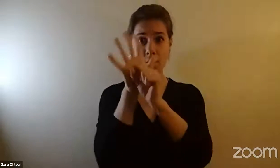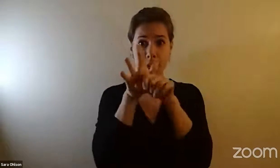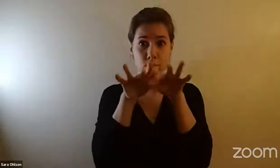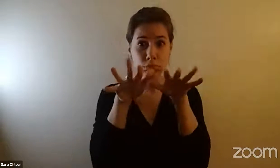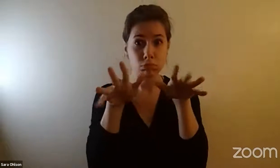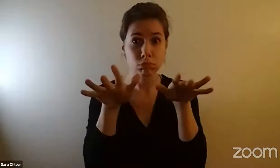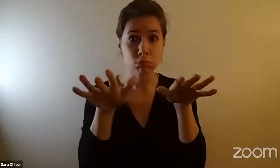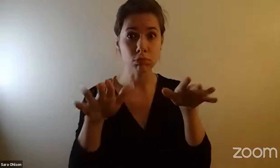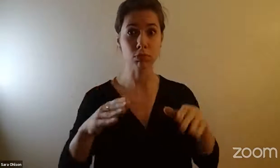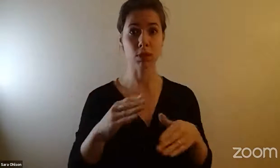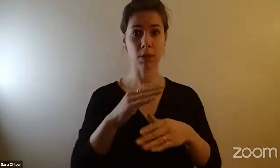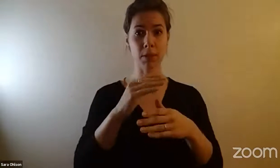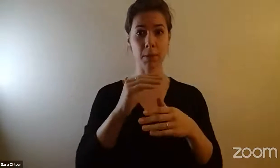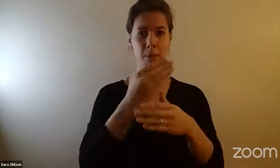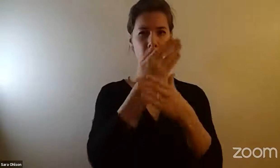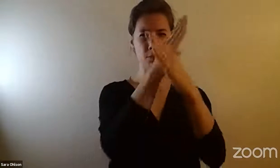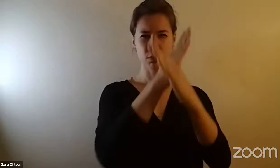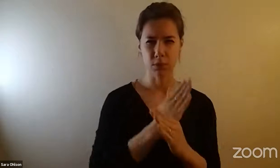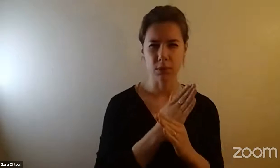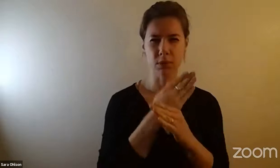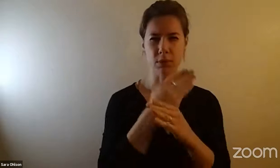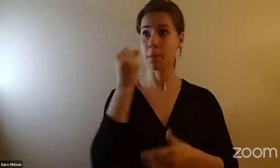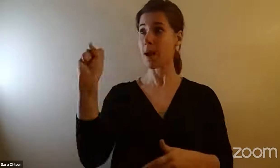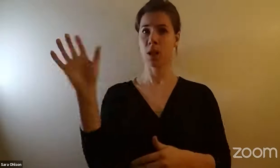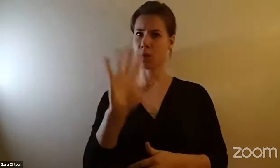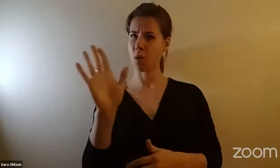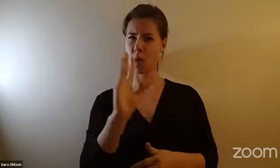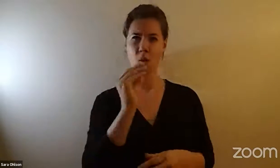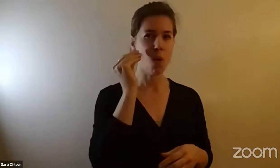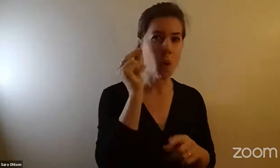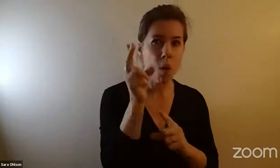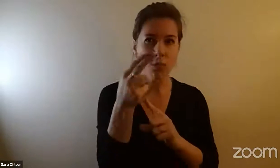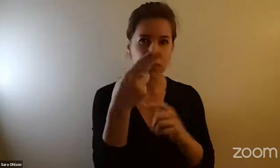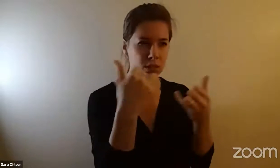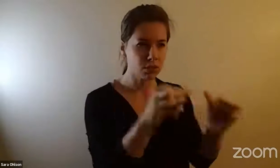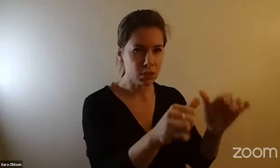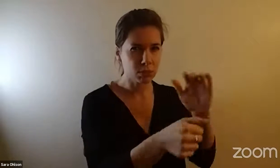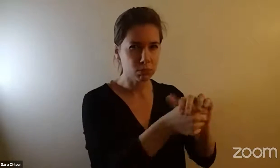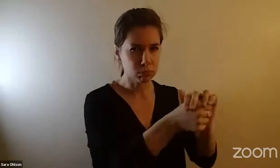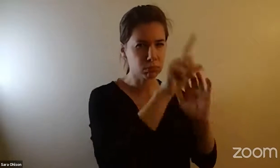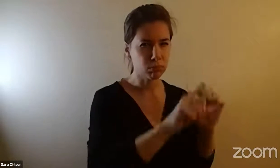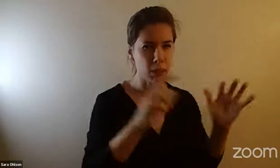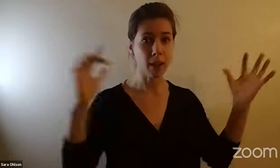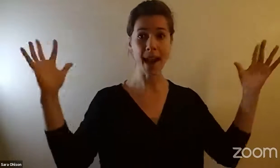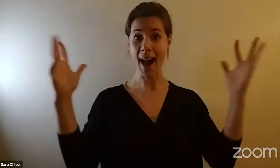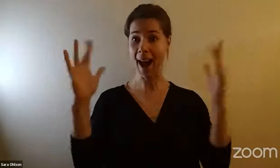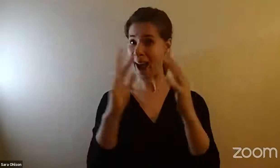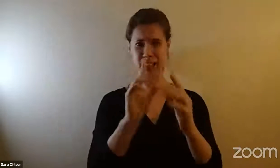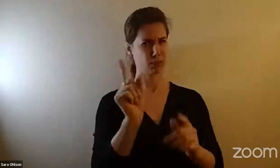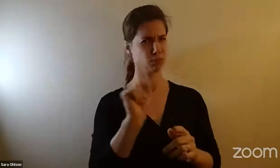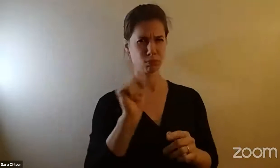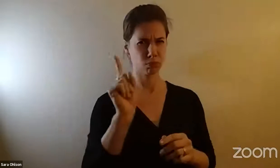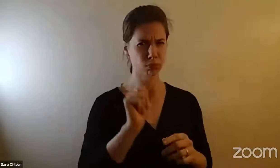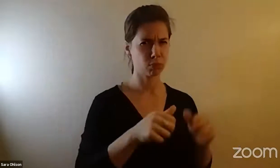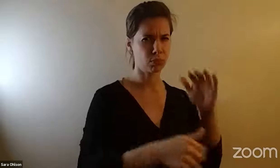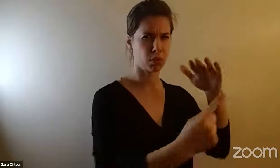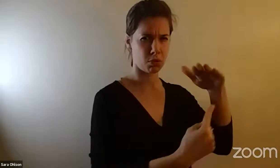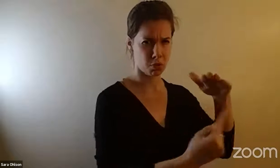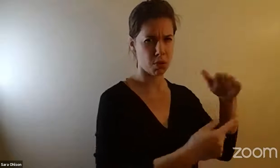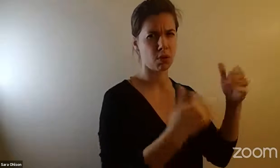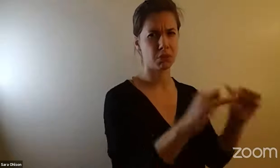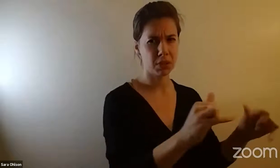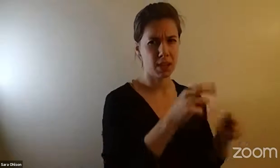carols, and they just chose their favorite to do for this performance. Jody had the 12 Days of Christmas. And man, like when you